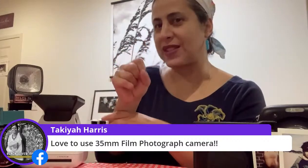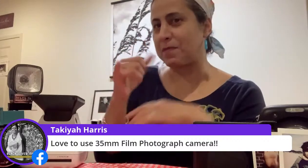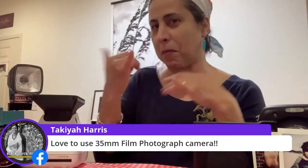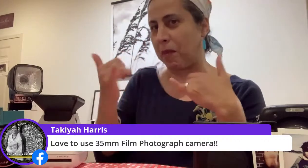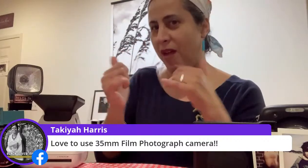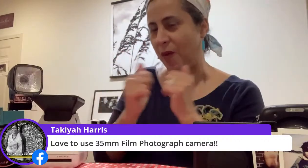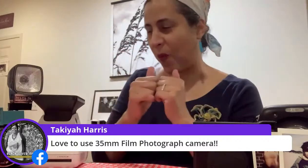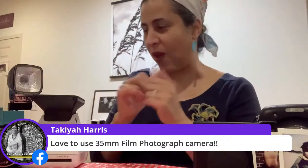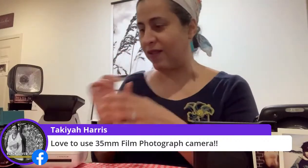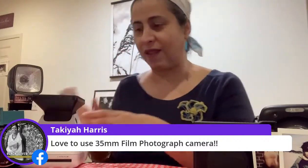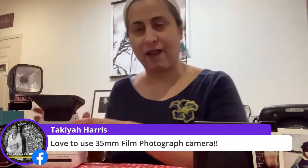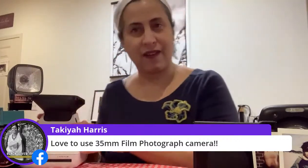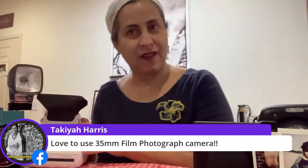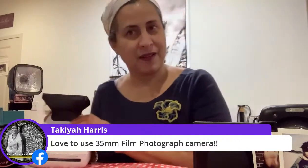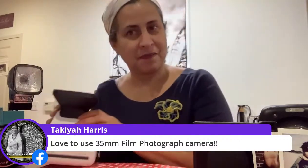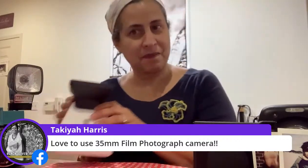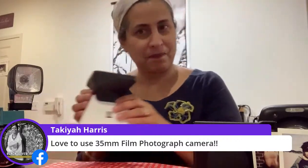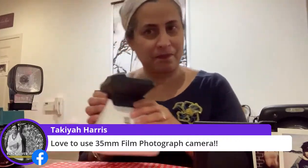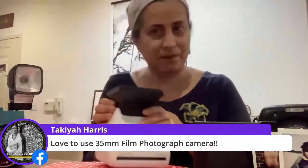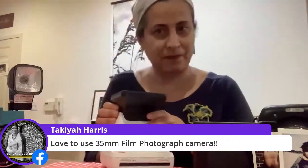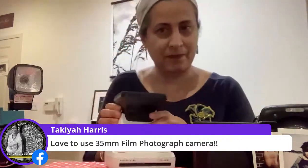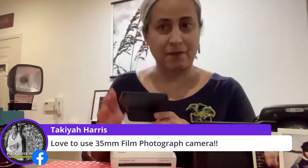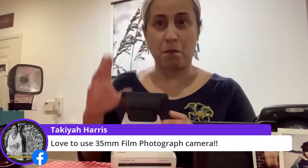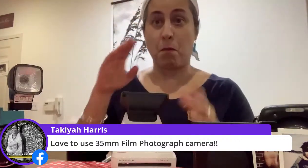I recently got a new toy to play with.